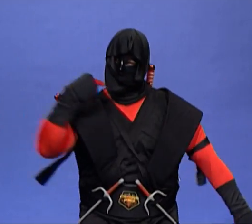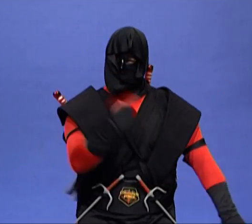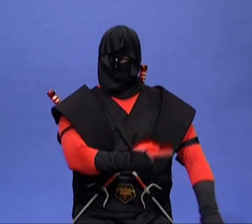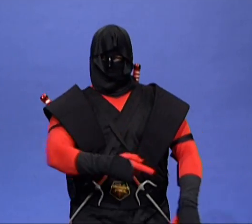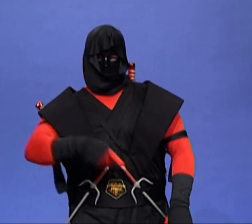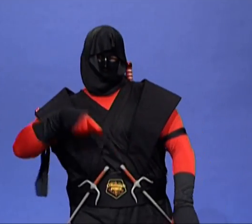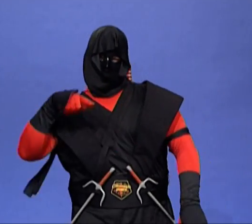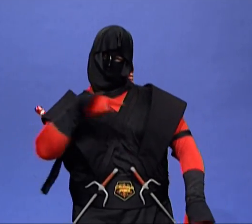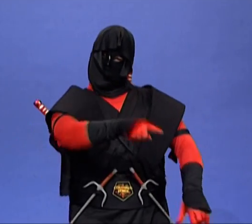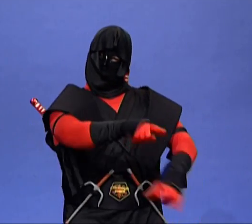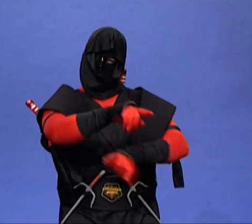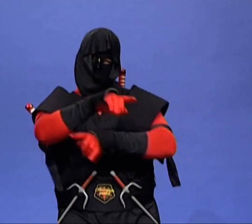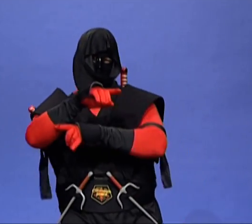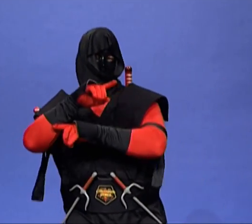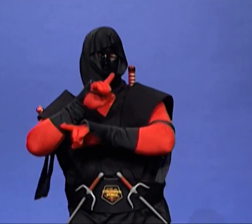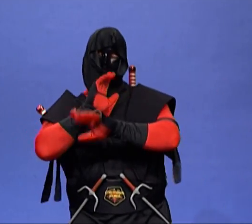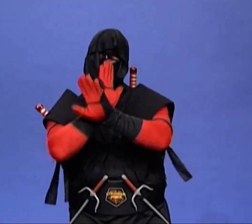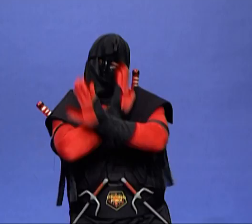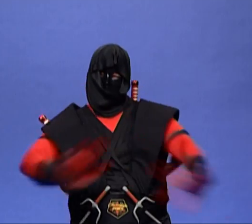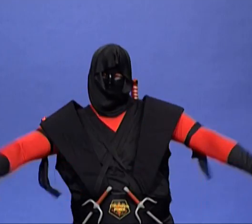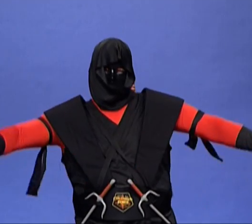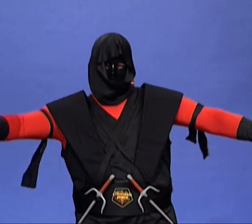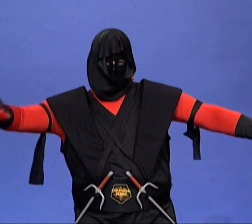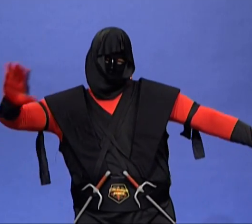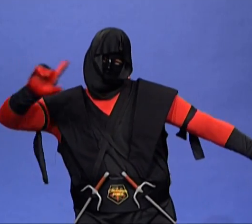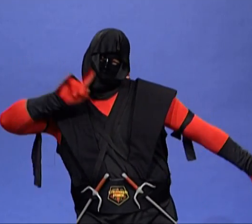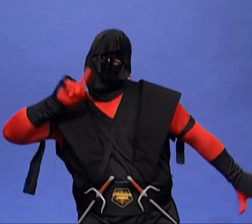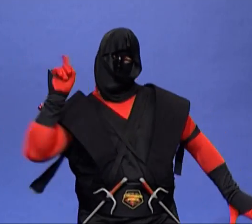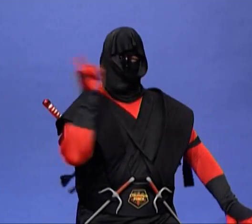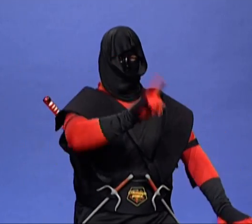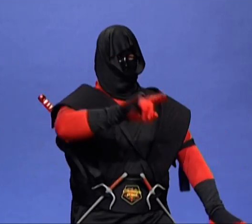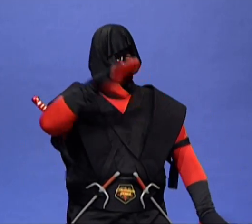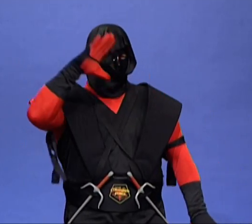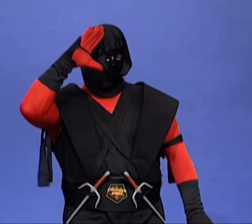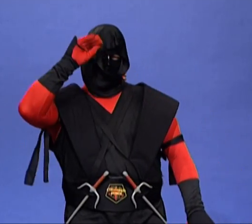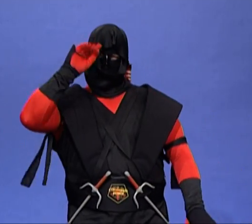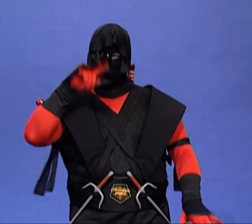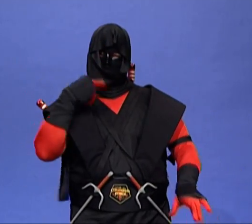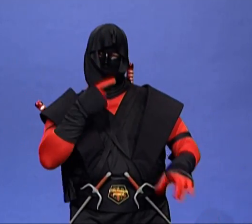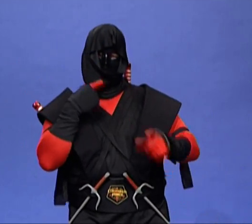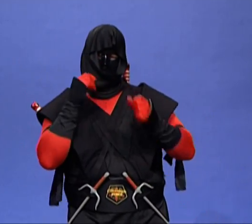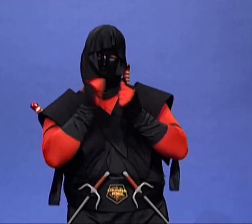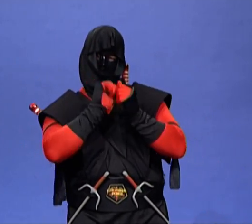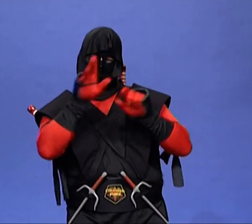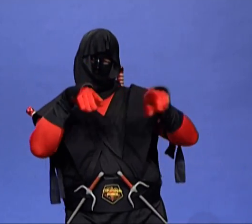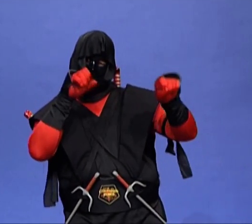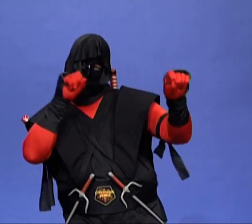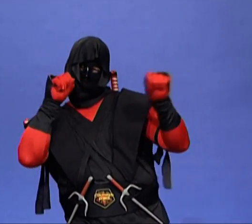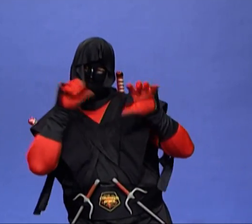Till Max said, "Be still," and tamed them with the magic